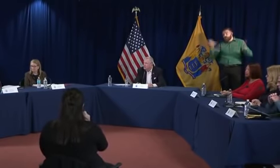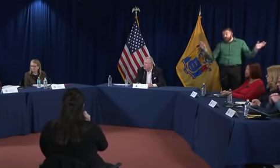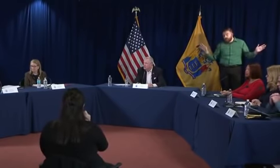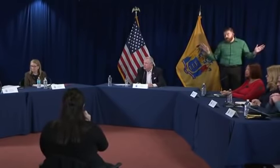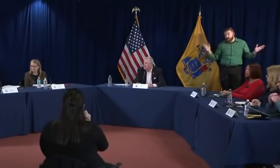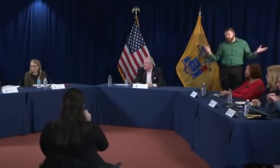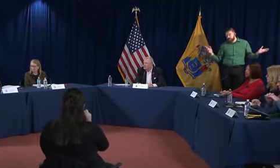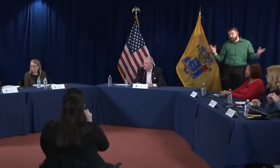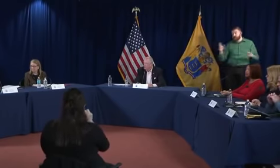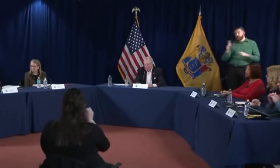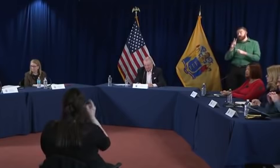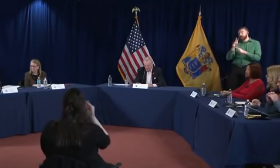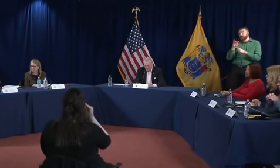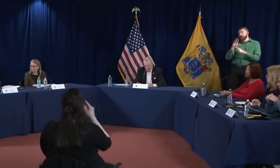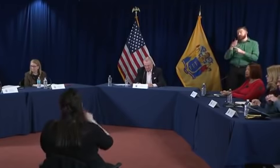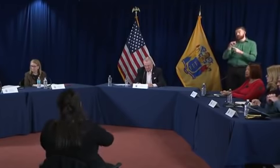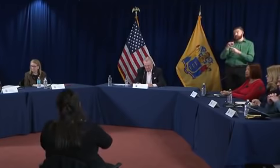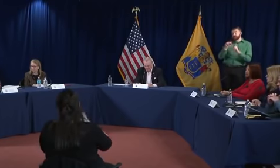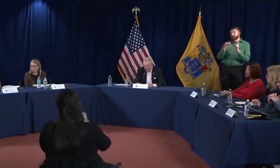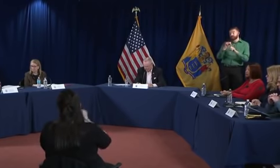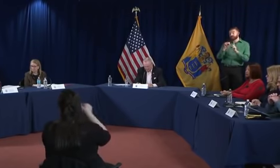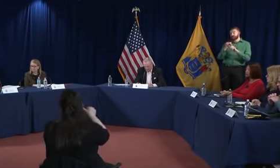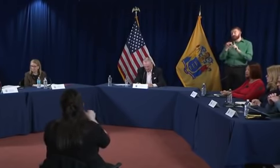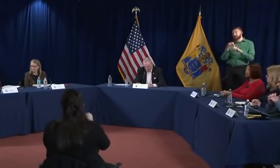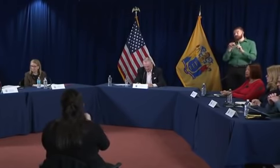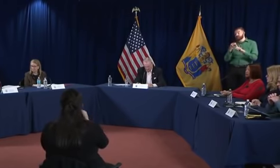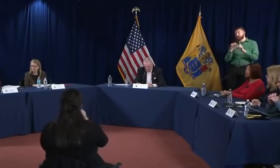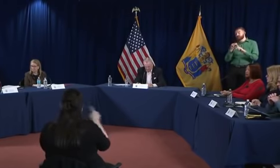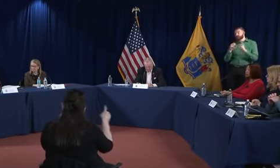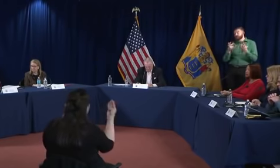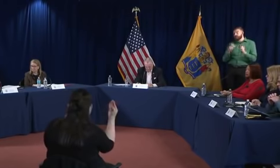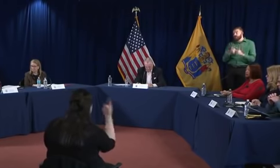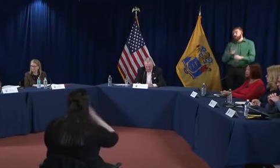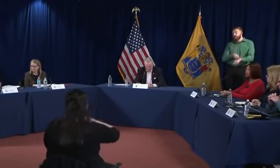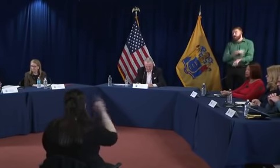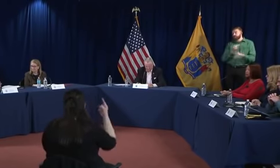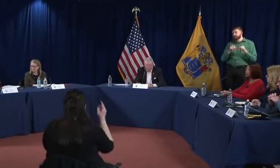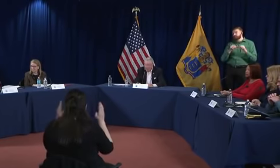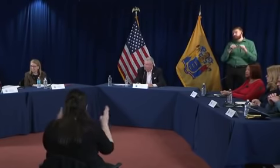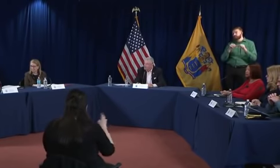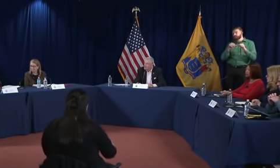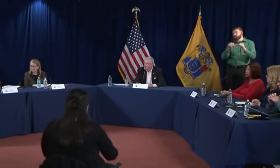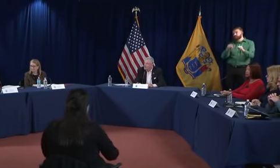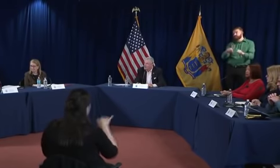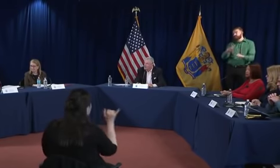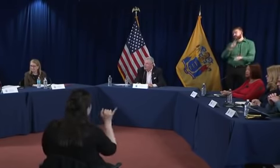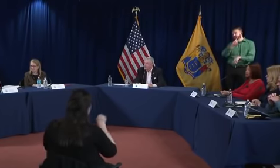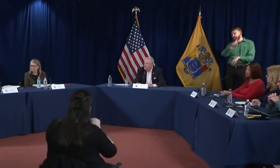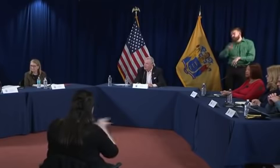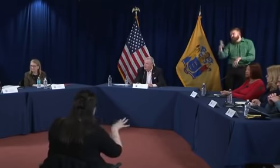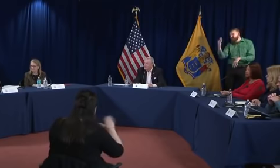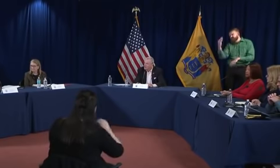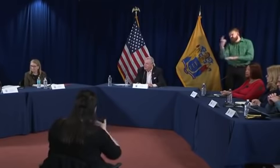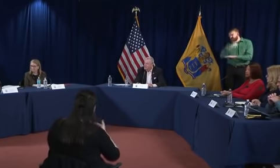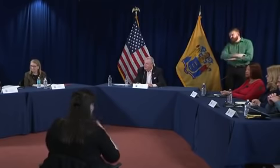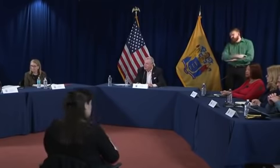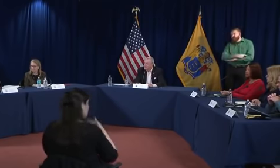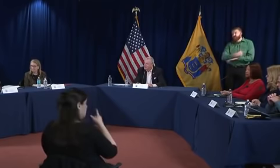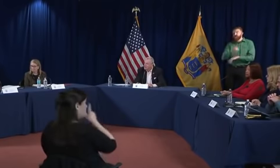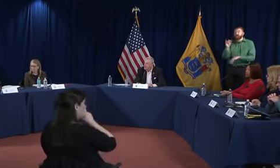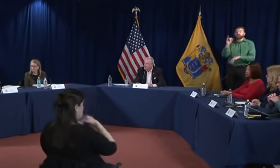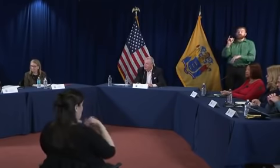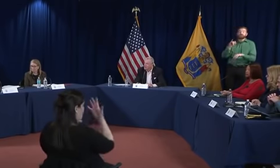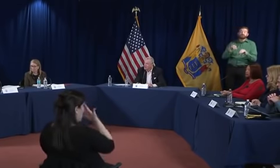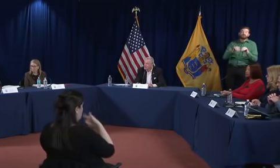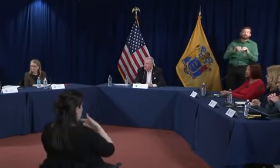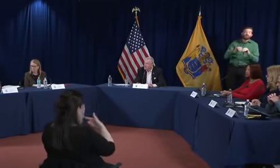what the incubation period is. We know about when you begin becoming infectious. We know that there is the ability for this virus to spread before you become sick, but we still think that when you're